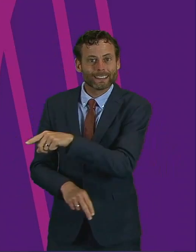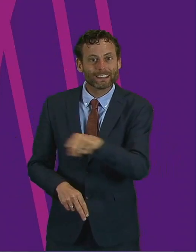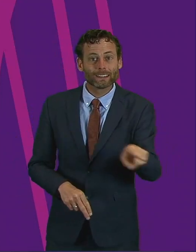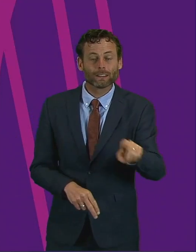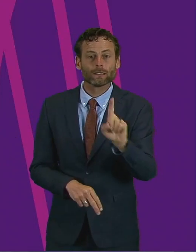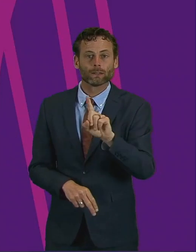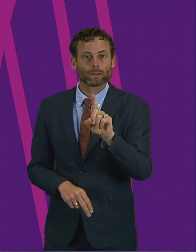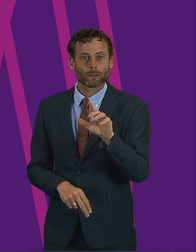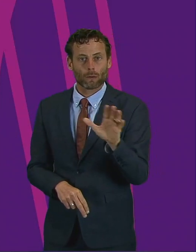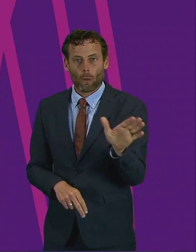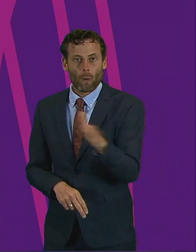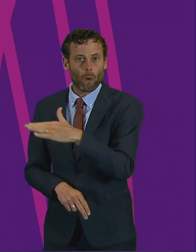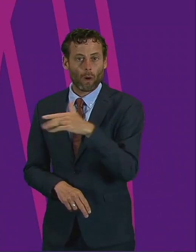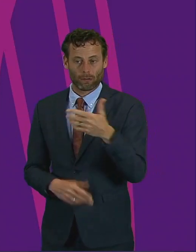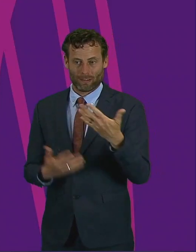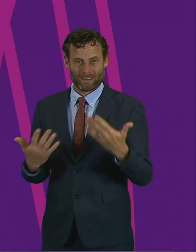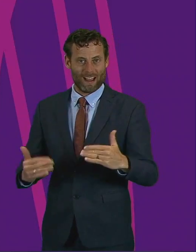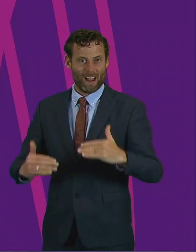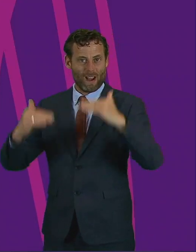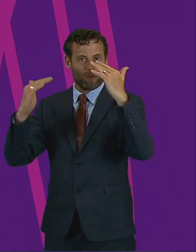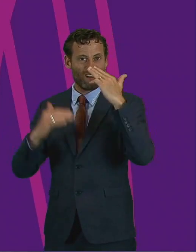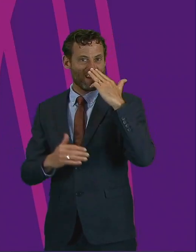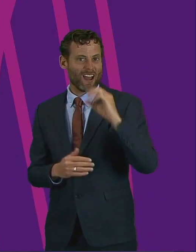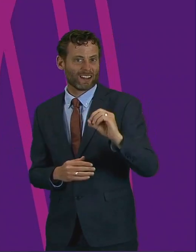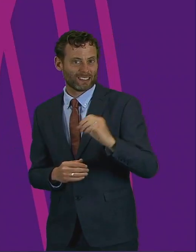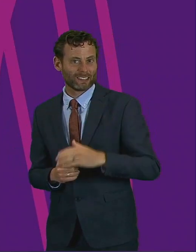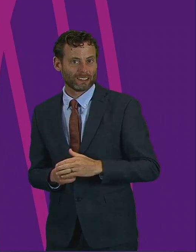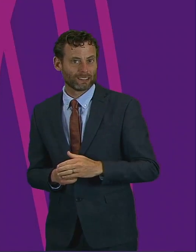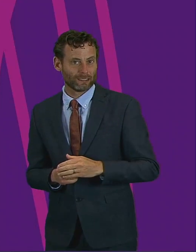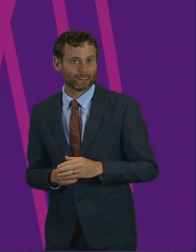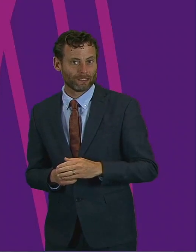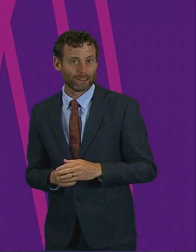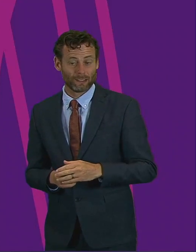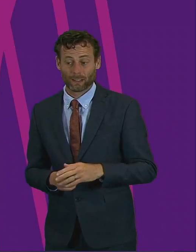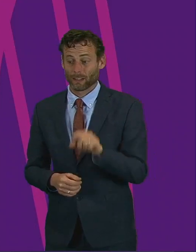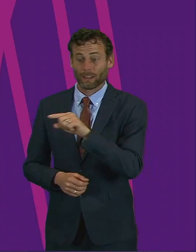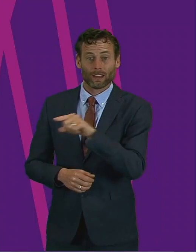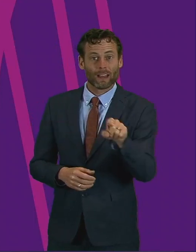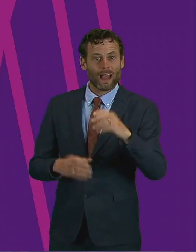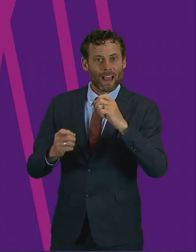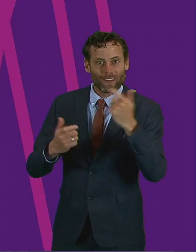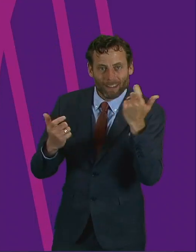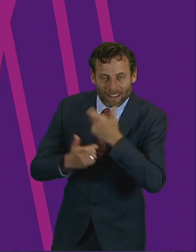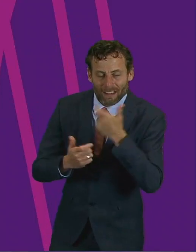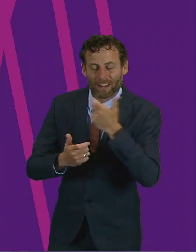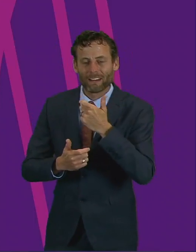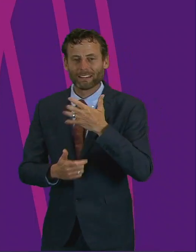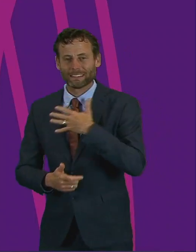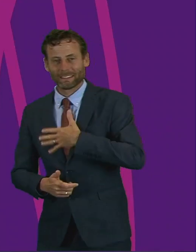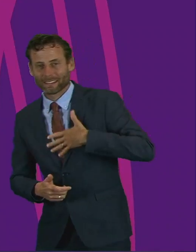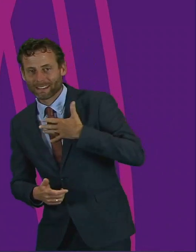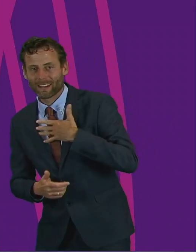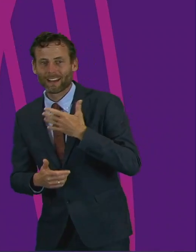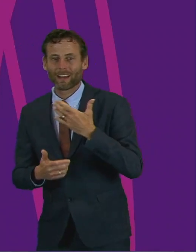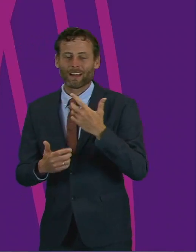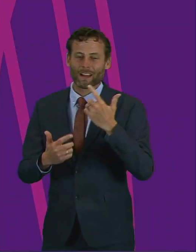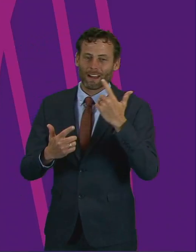90s. There is humor and sadness, laughing and crying, worry and hope.